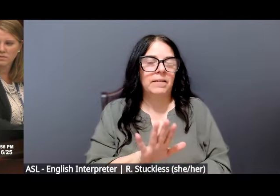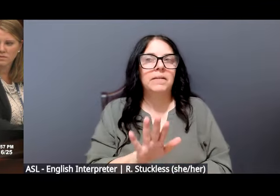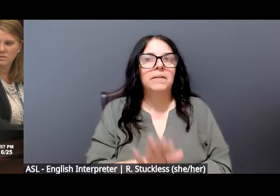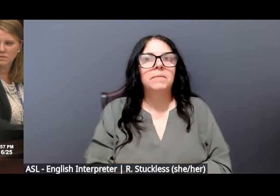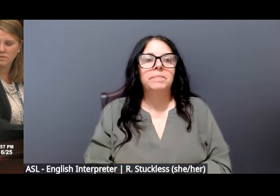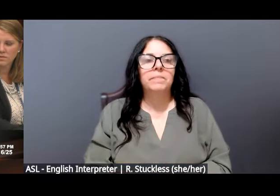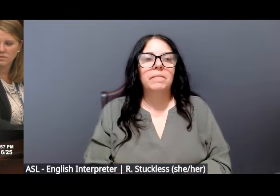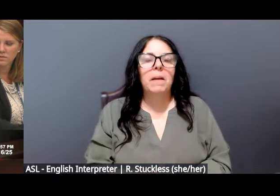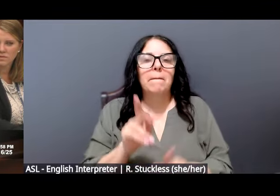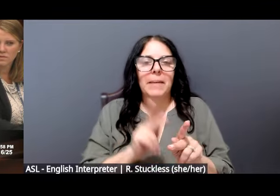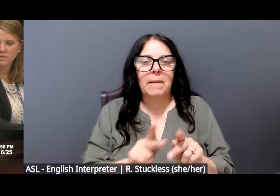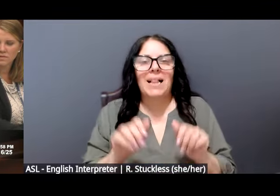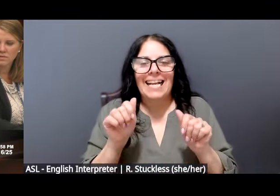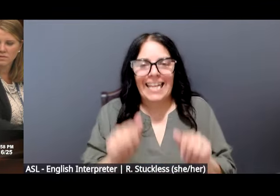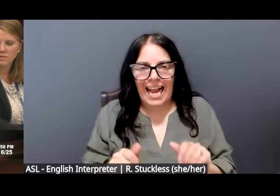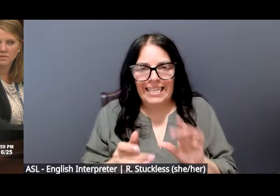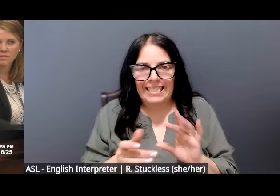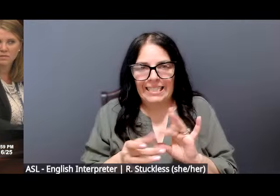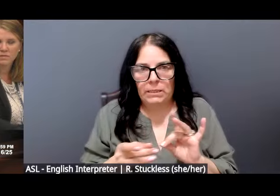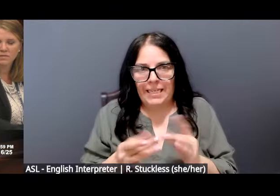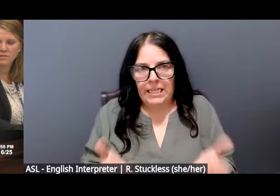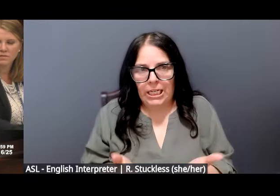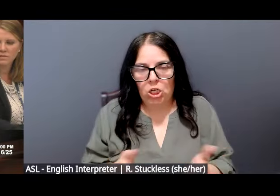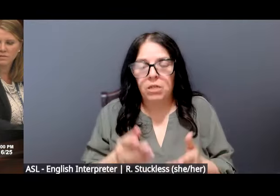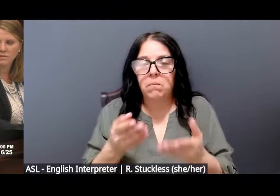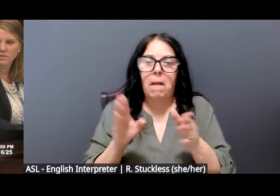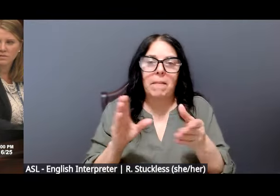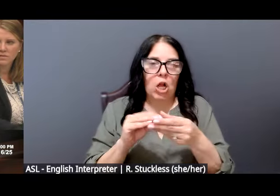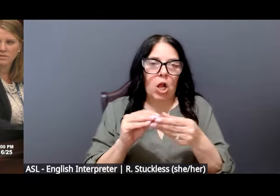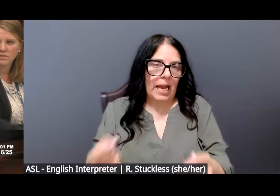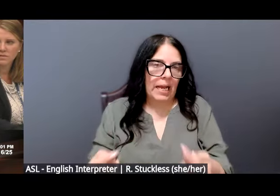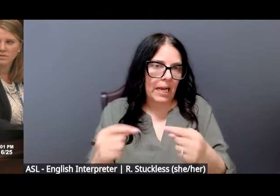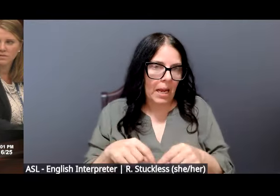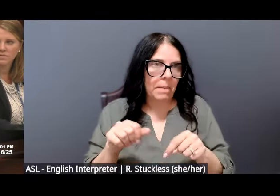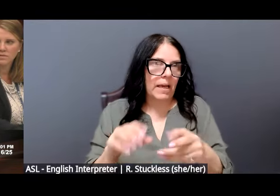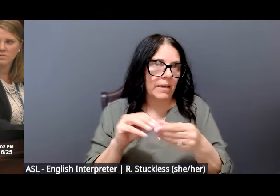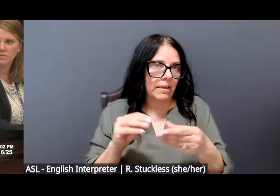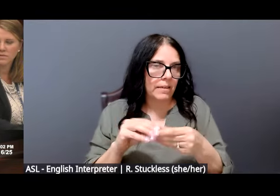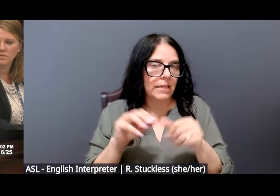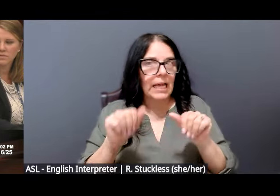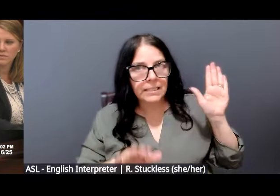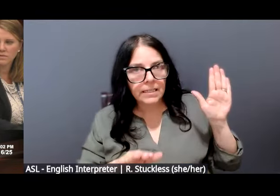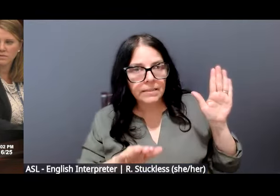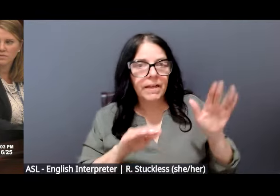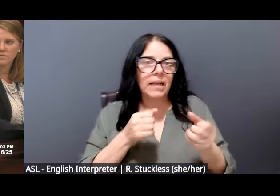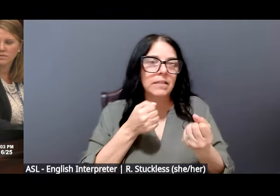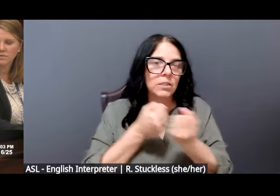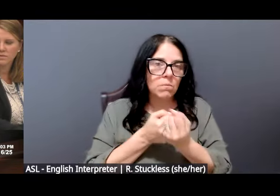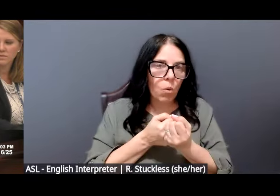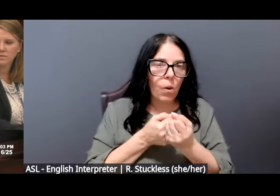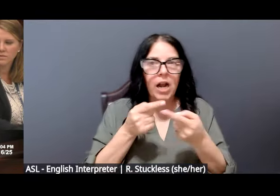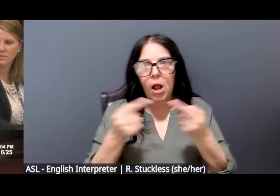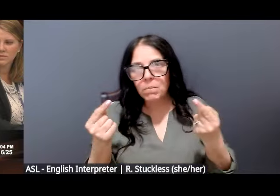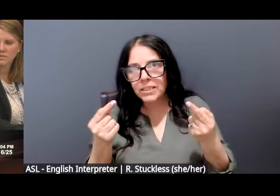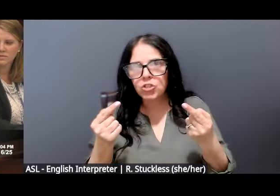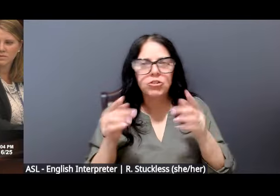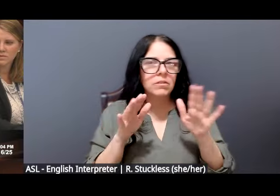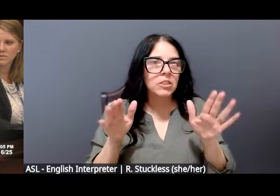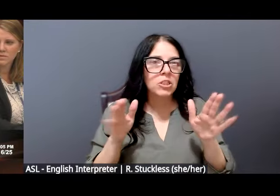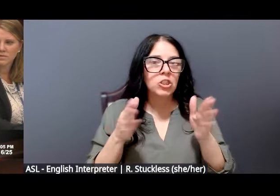speaking. It does not prohibit members of the public from attending the meeting and testifying in support, opposition, just providing general public